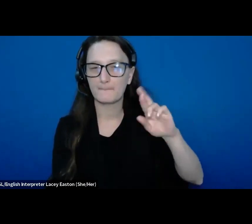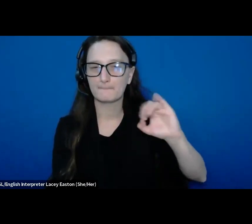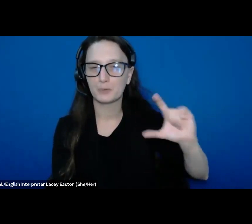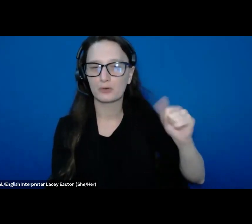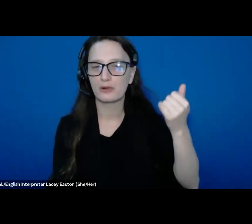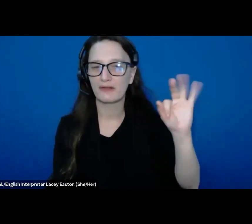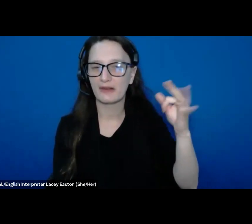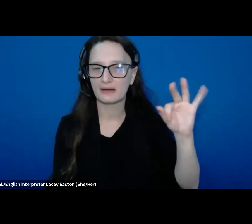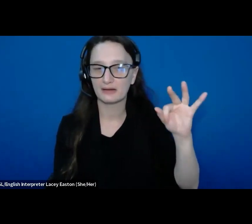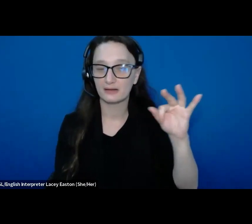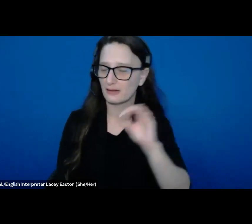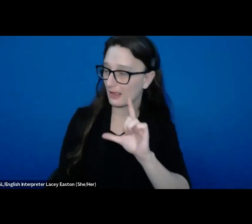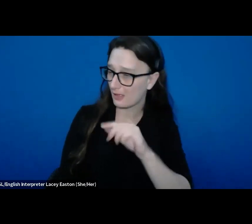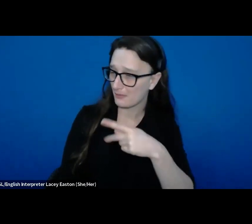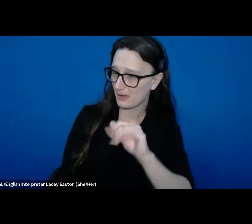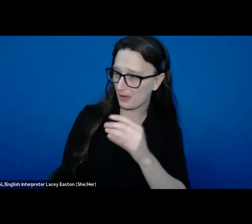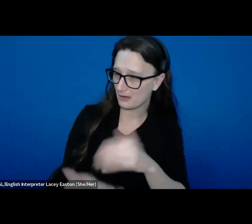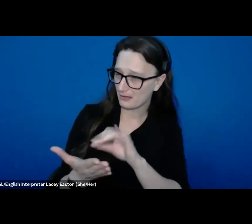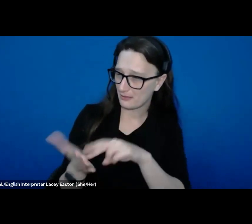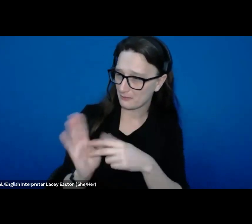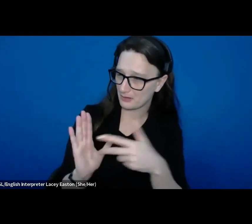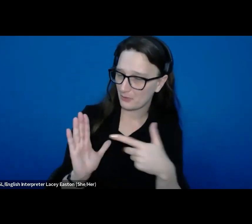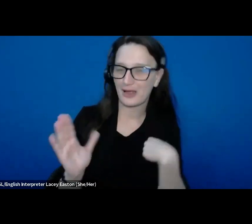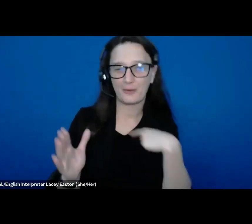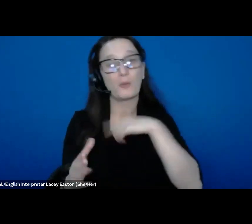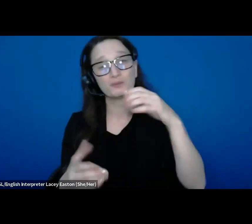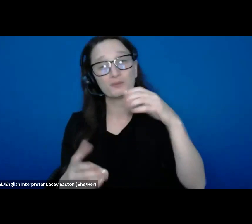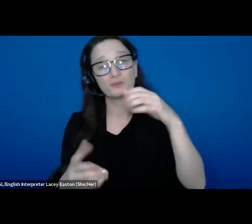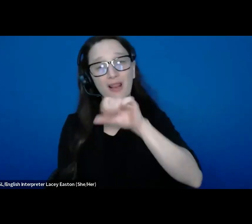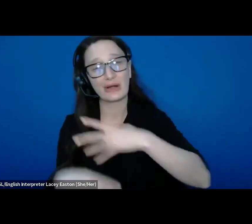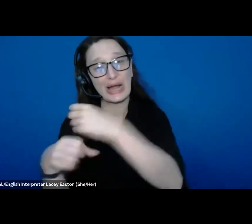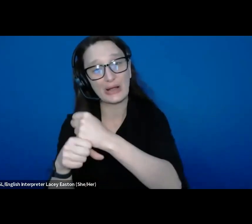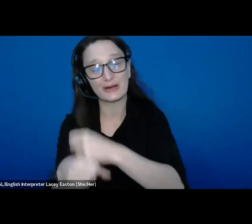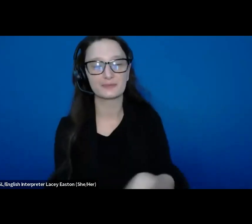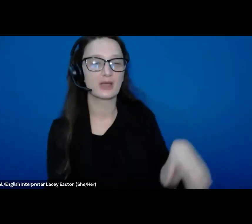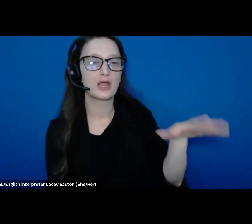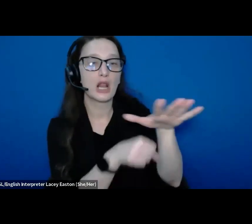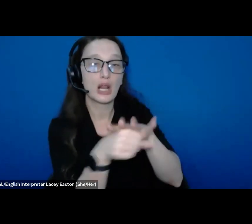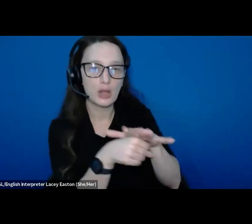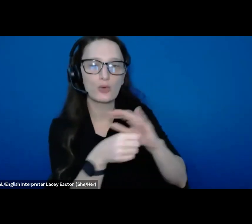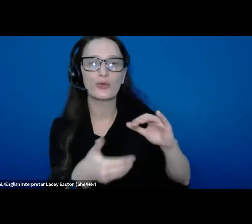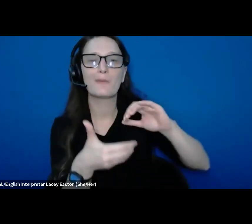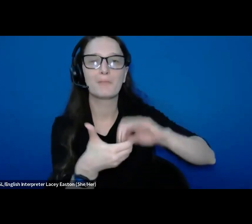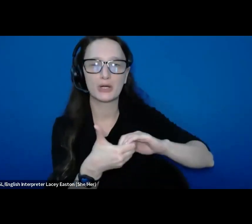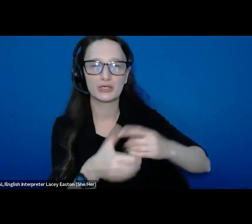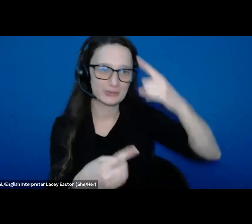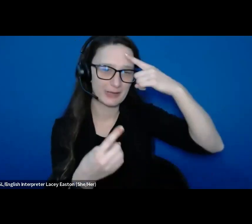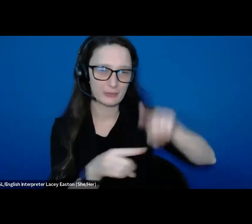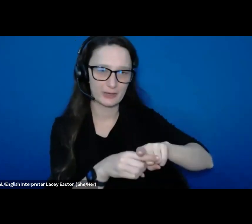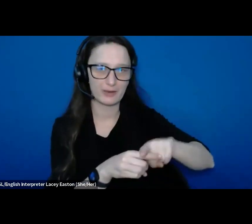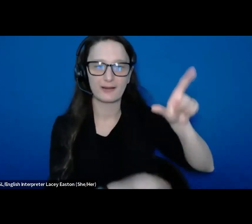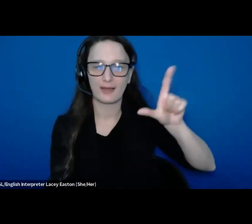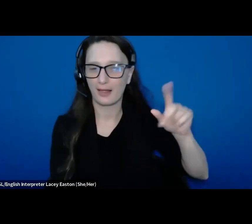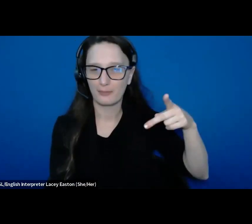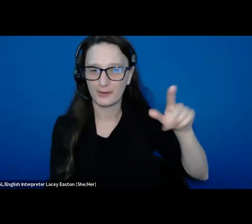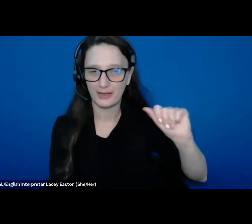what's an LPA again, real quick? Sorry, our because they love our acronyms. local partnership agreement. So these were created from the CIE